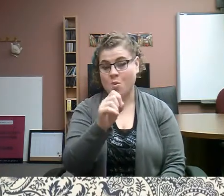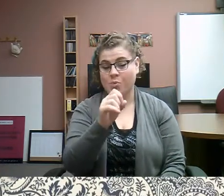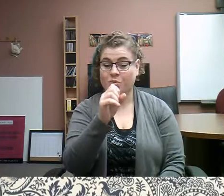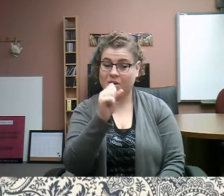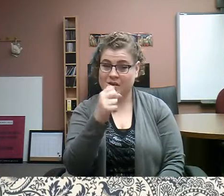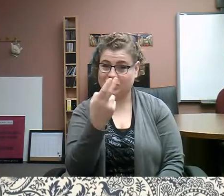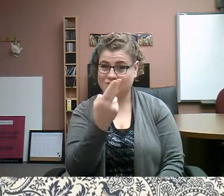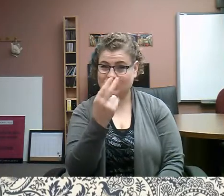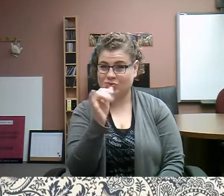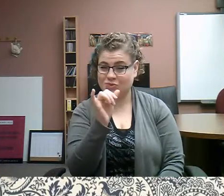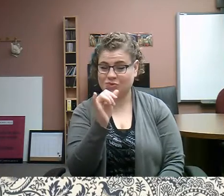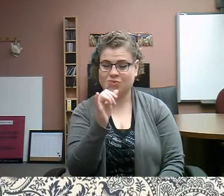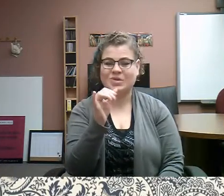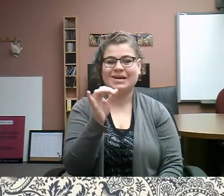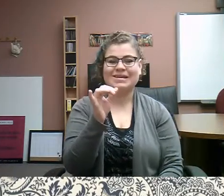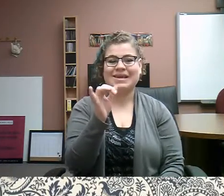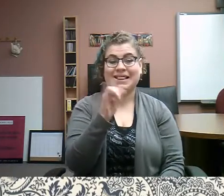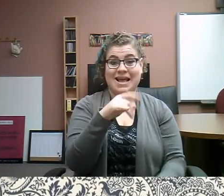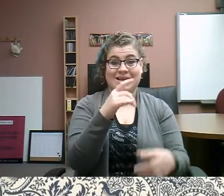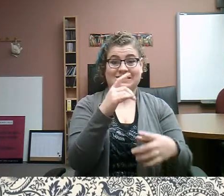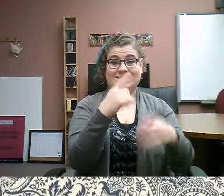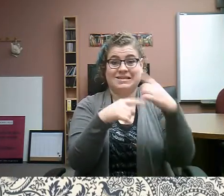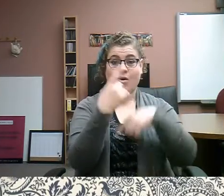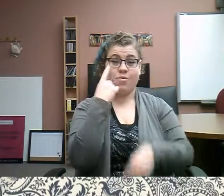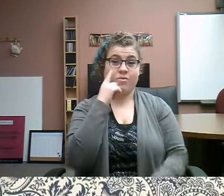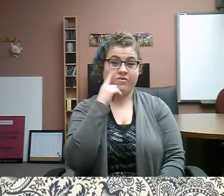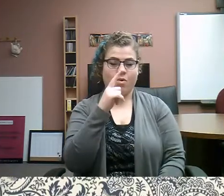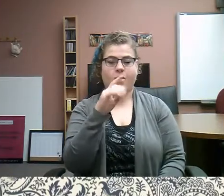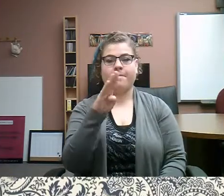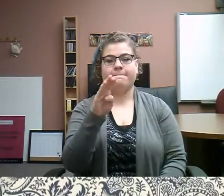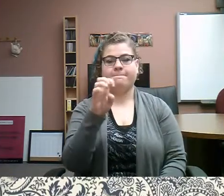That's drink. You can use that same sign